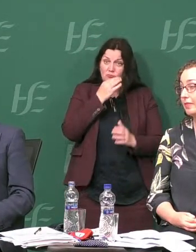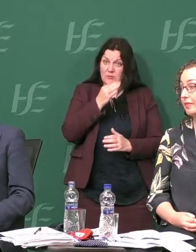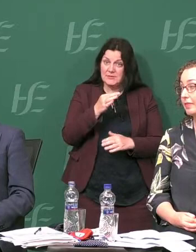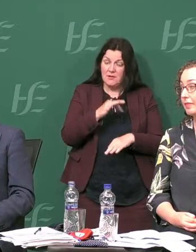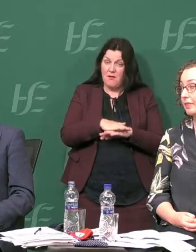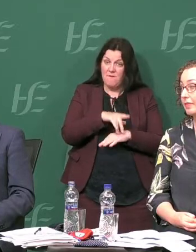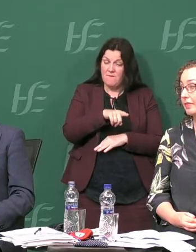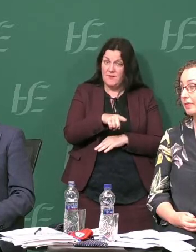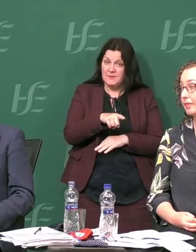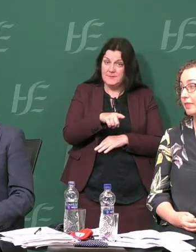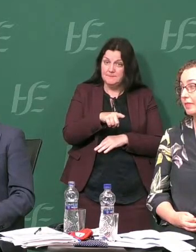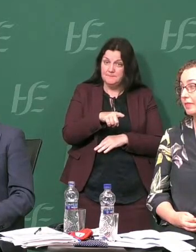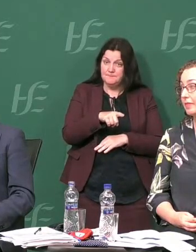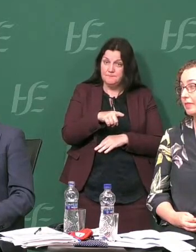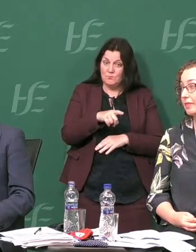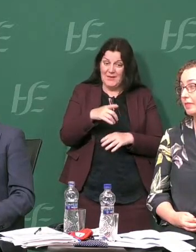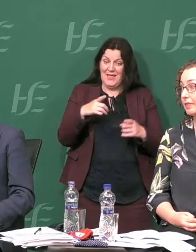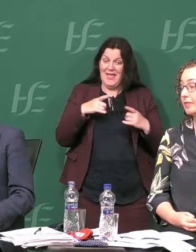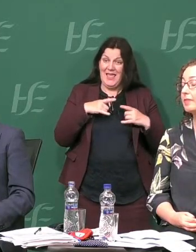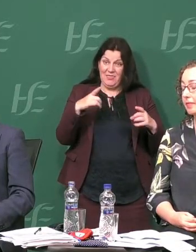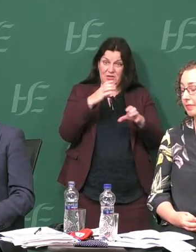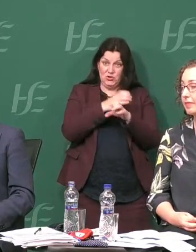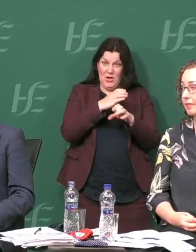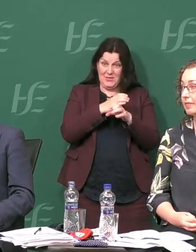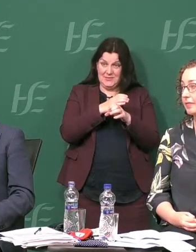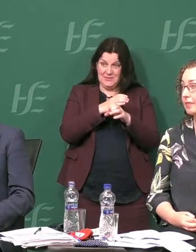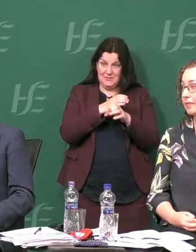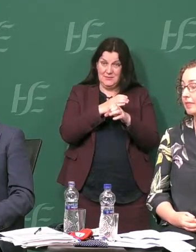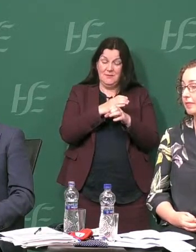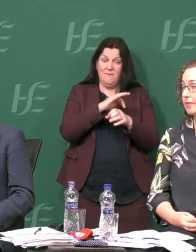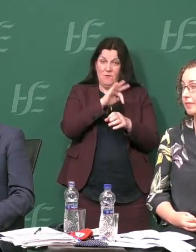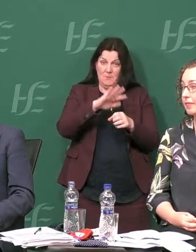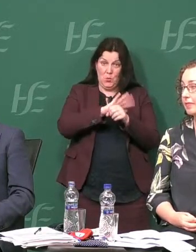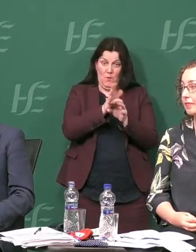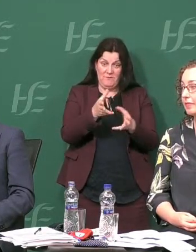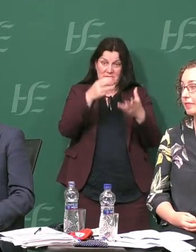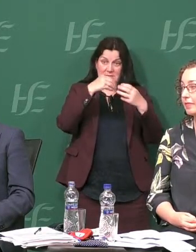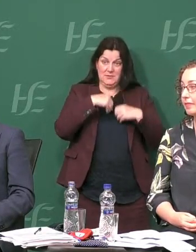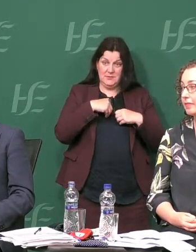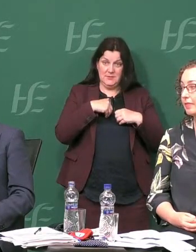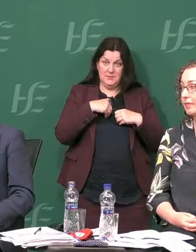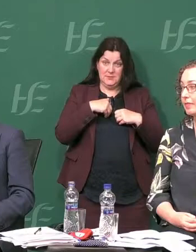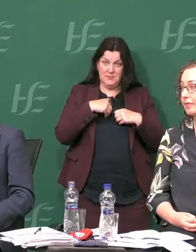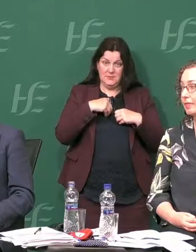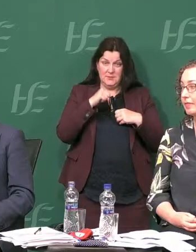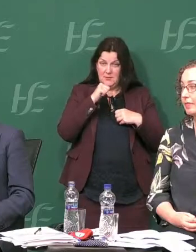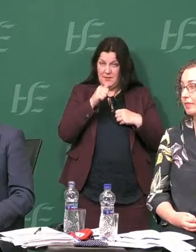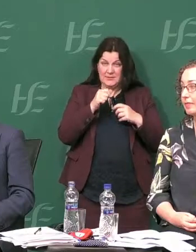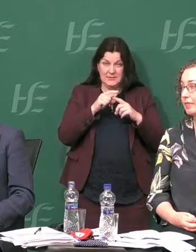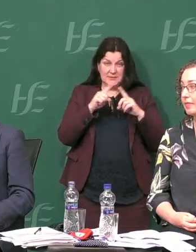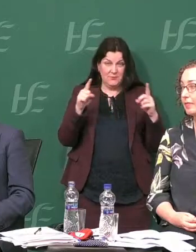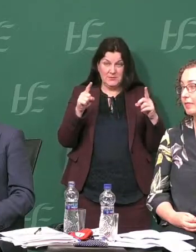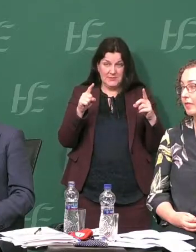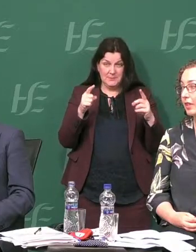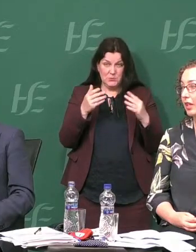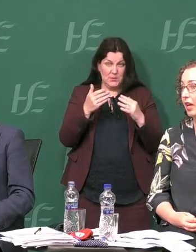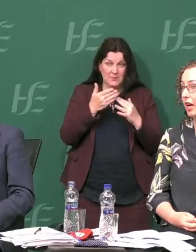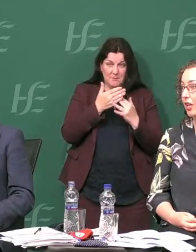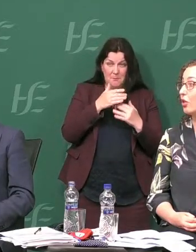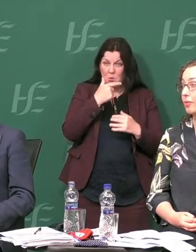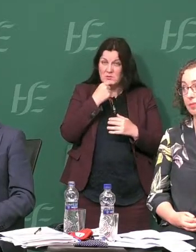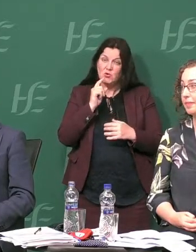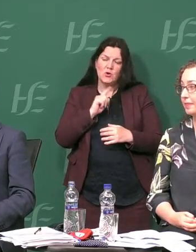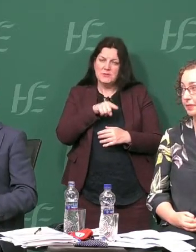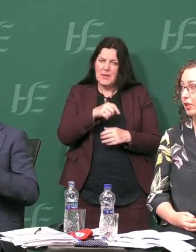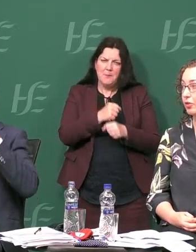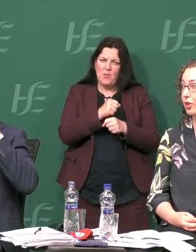of a healthy child in this age group from COVID, there isn't any great difference between the sexes there, is there, in that risk? Is